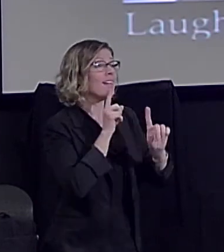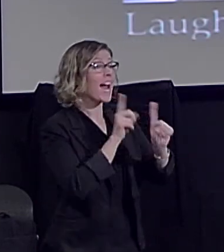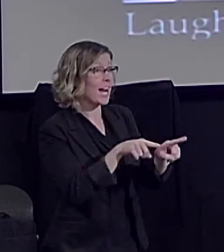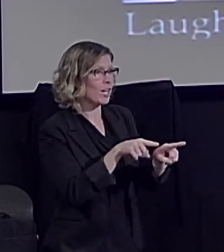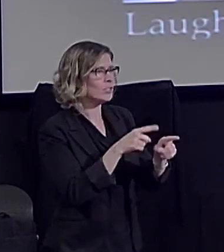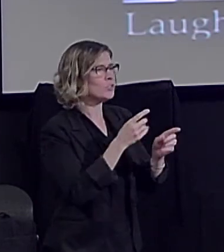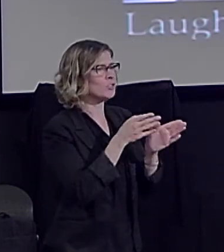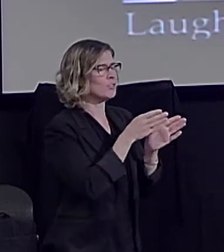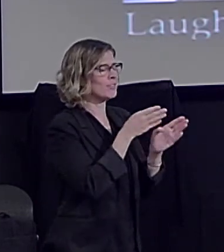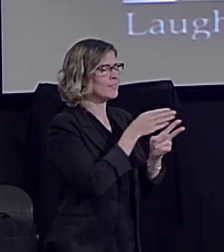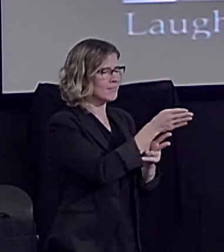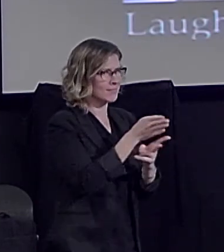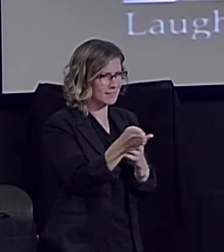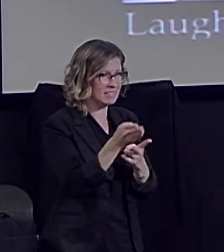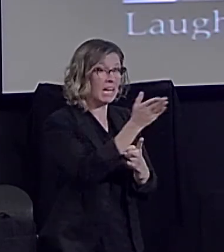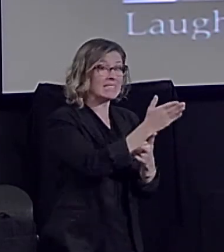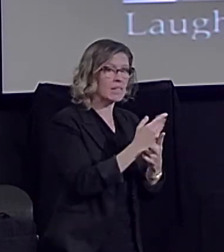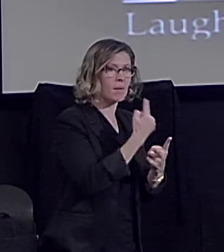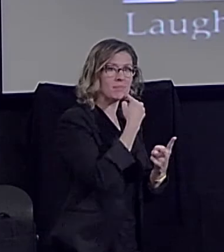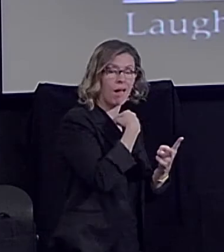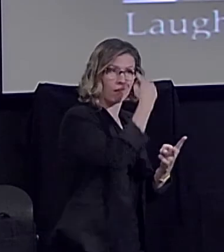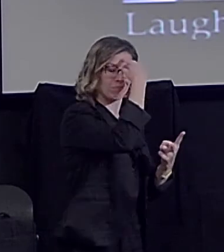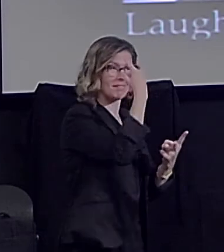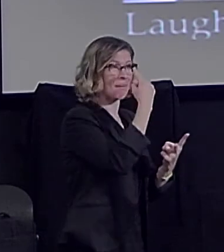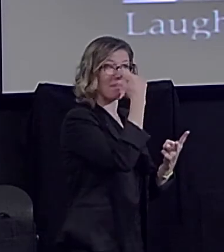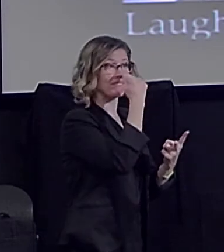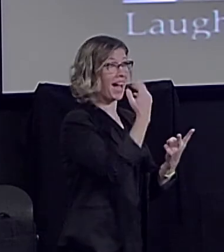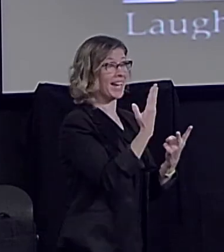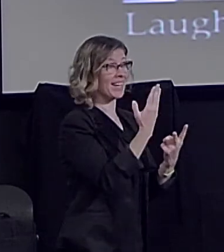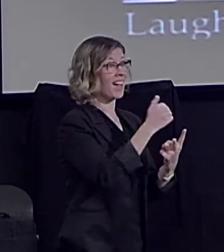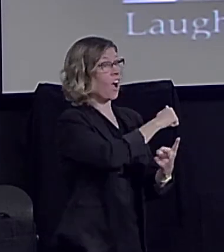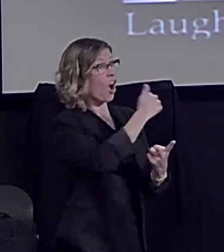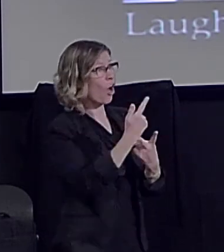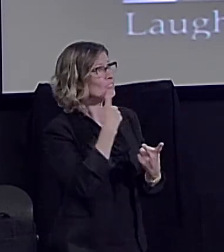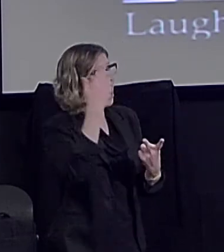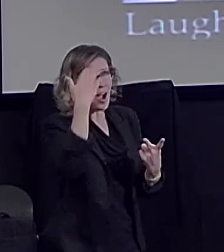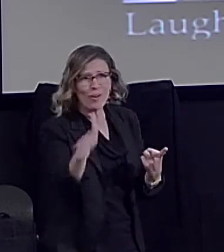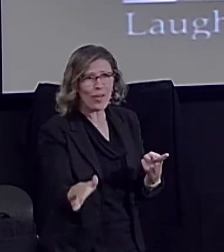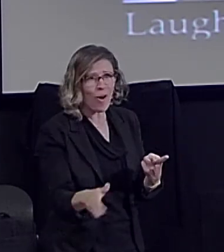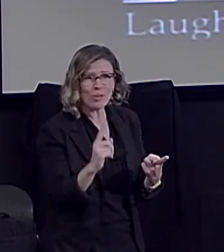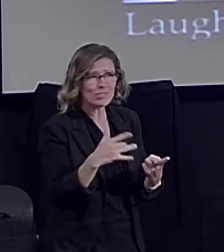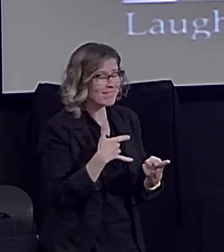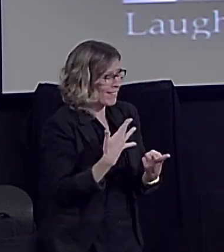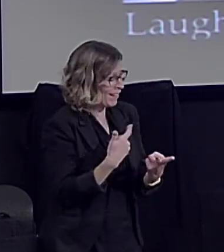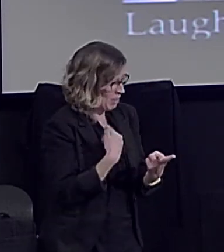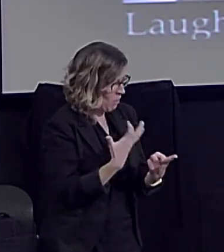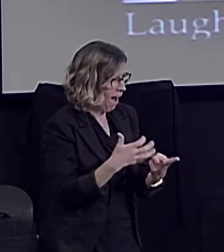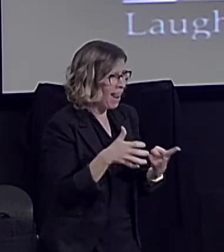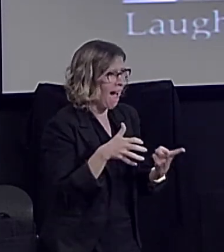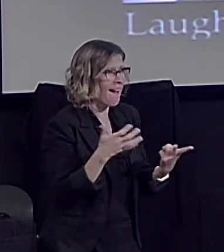funny came to my mind. The other say, I don't know. I was compelled to laugh.